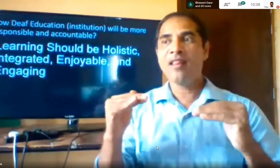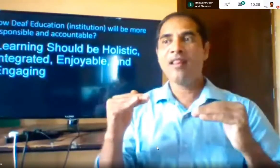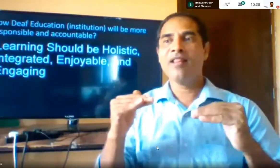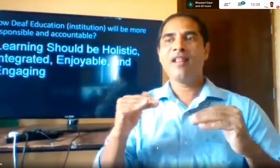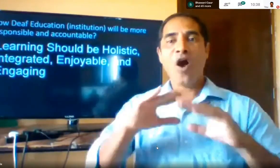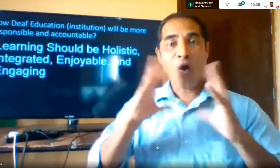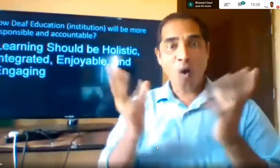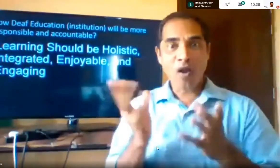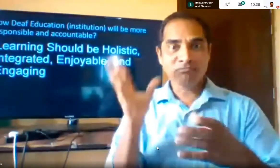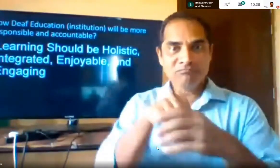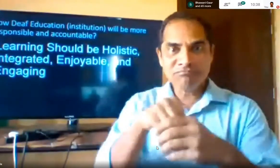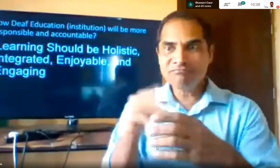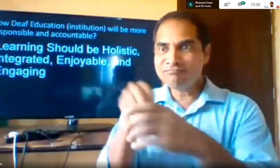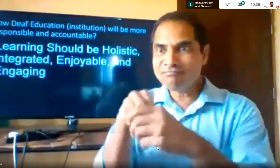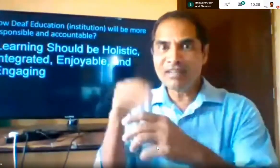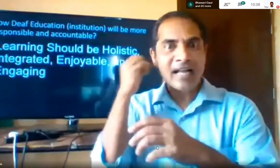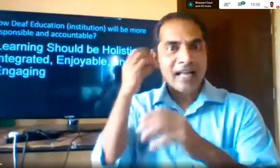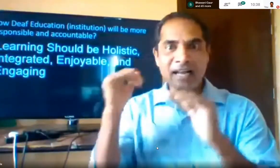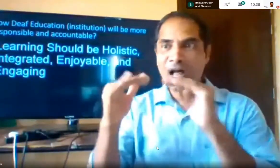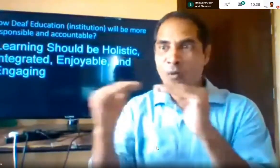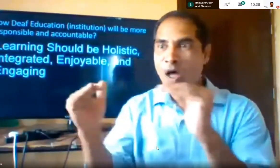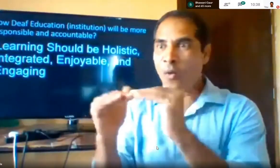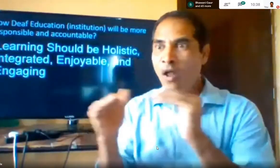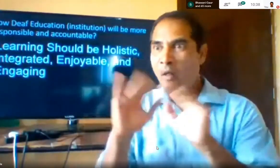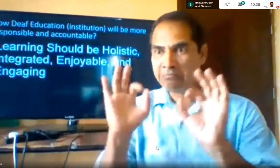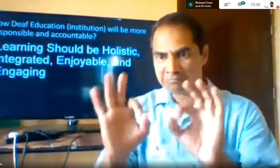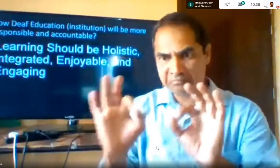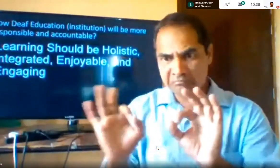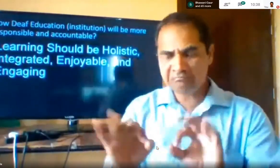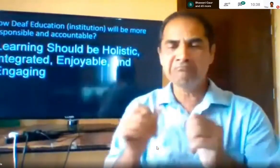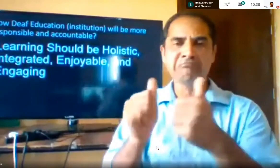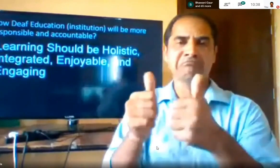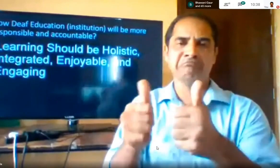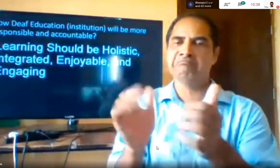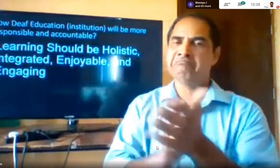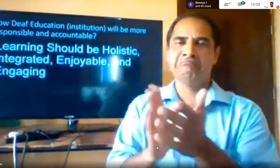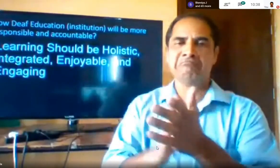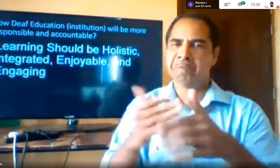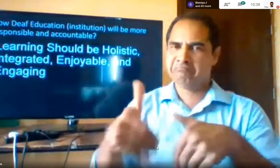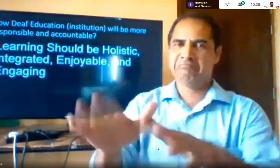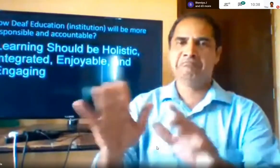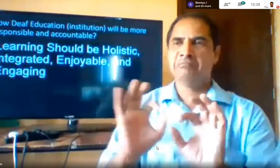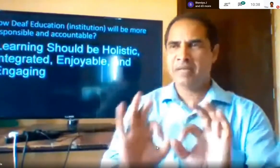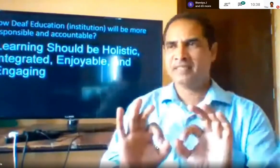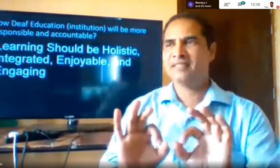We have to enjoy the equality with everyone. We have to involve. We have to be equal with the hearing